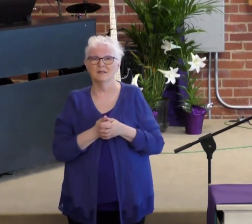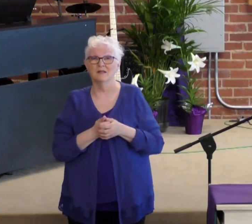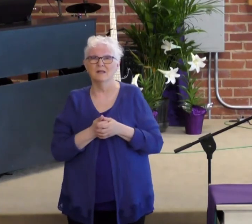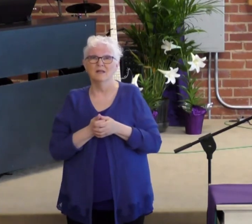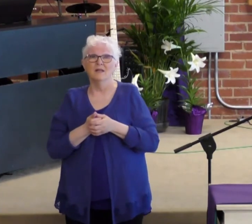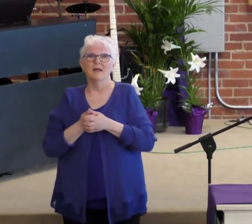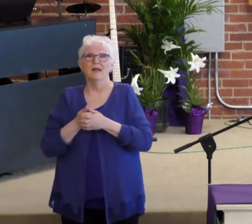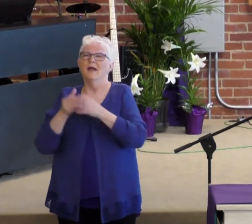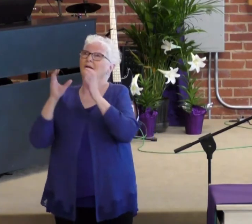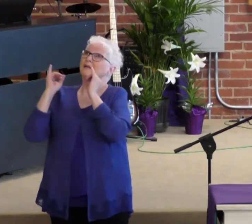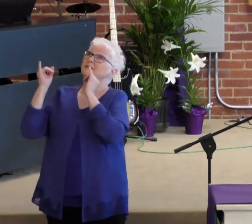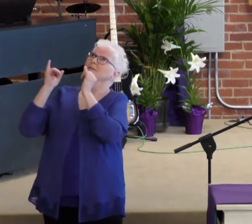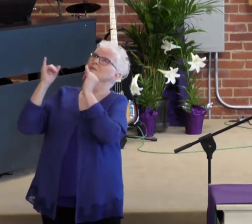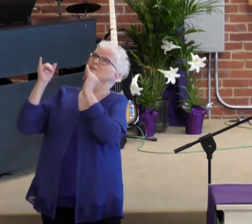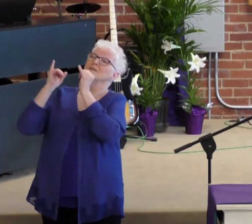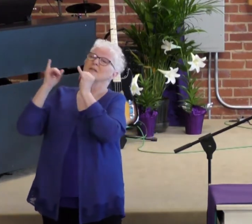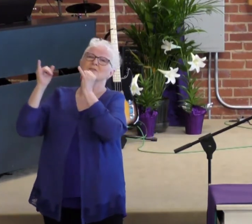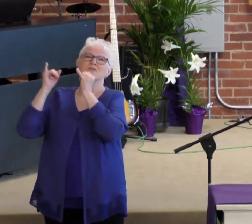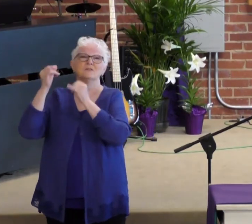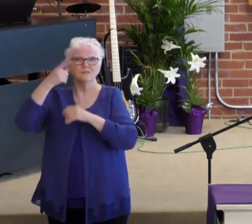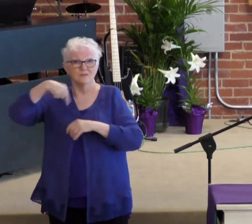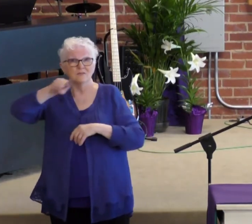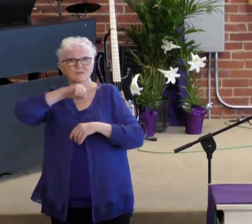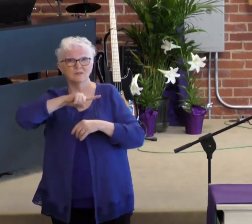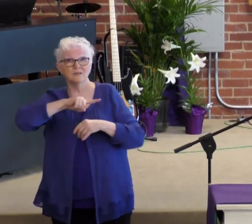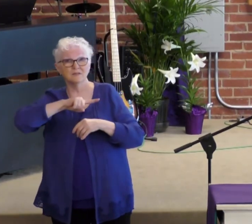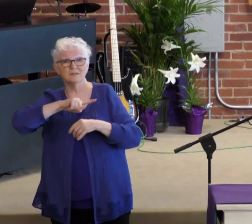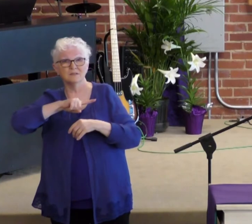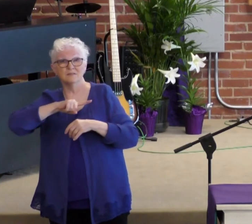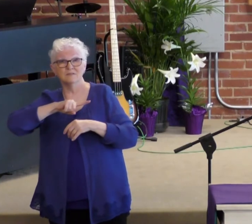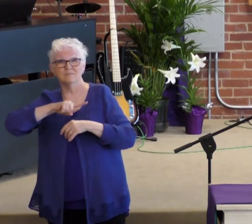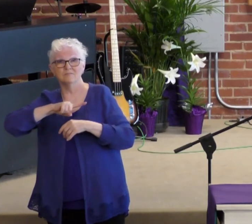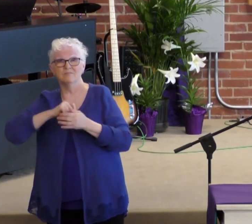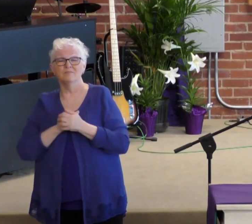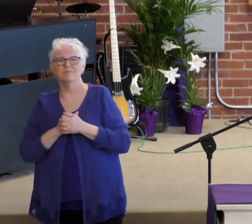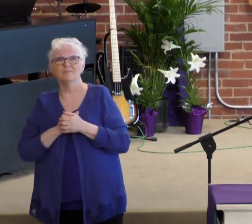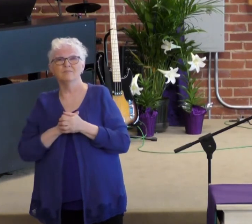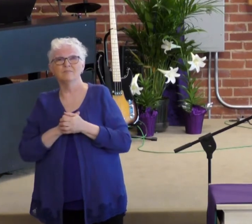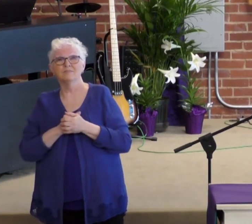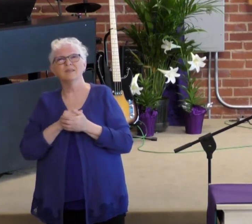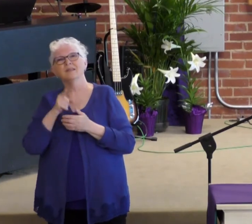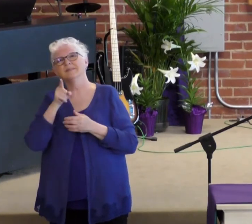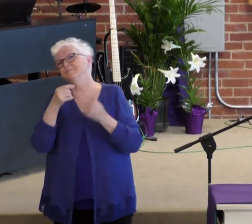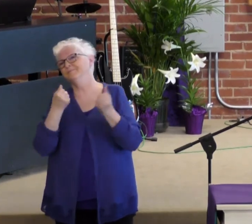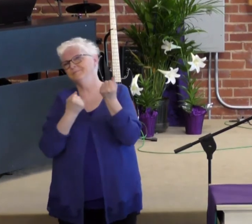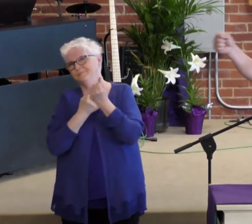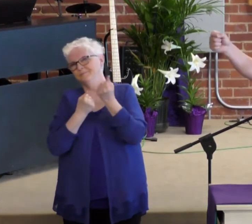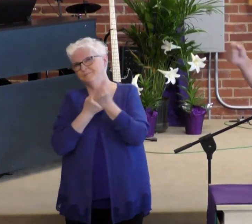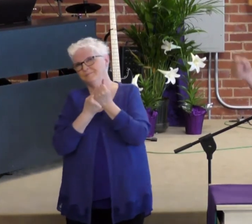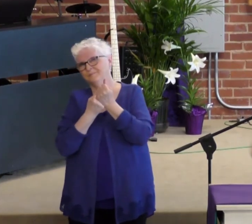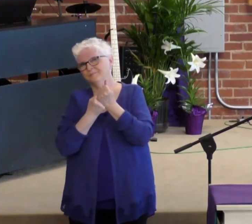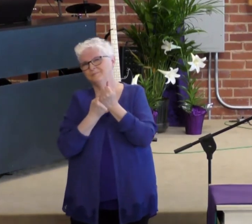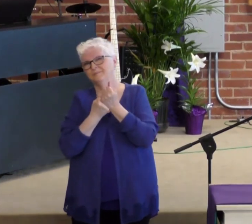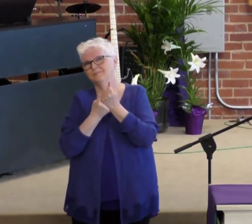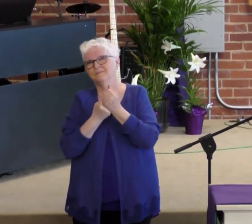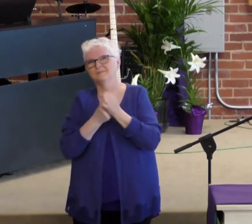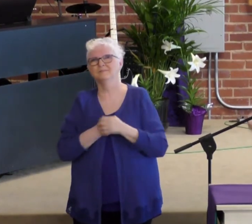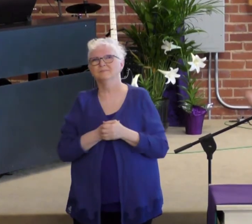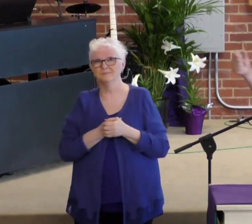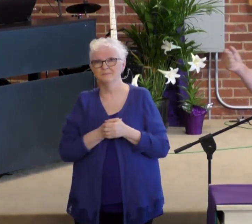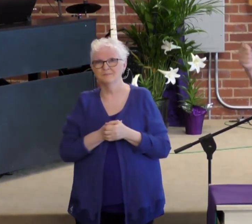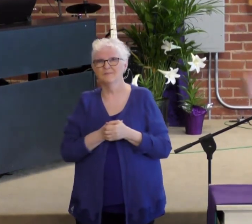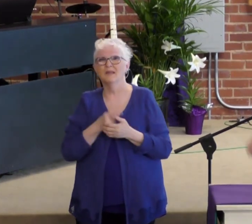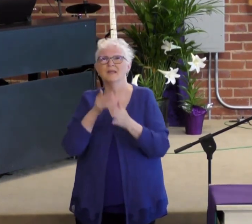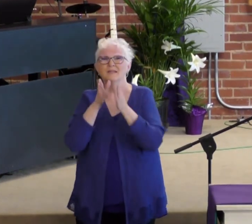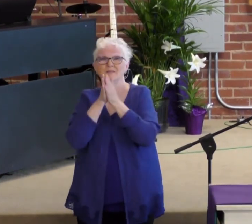intercession for us. Do you know what that means? He's got your back. He's got you covered.